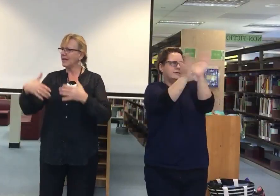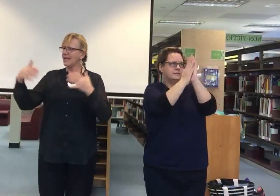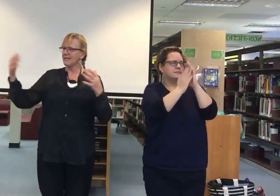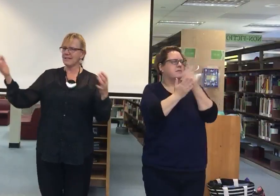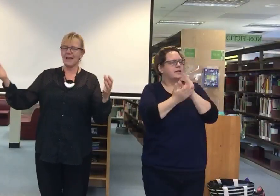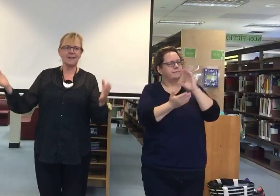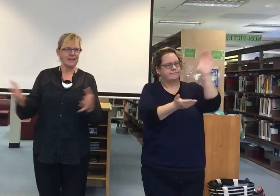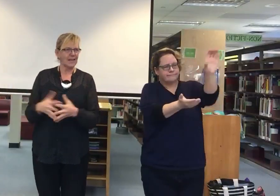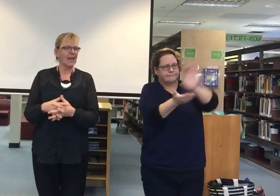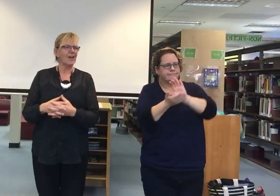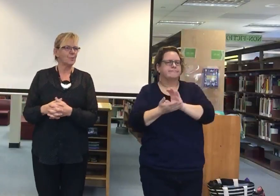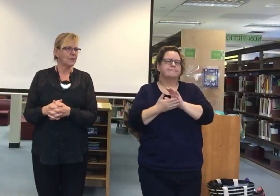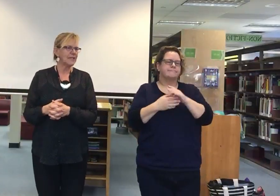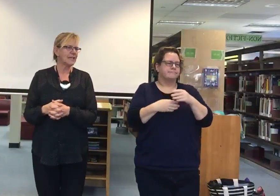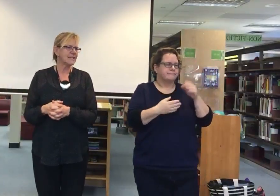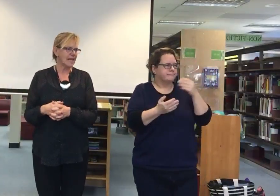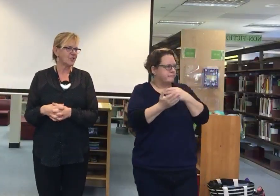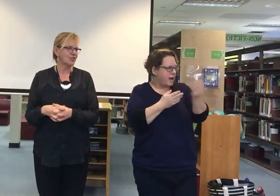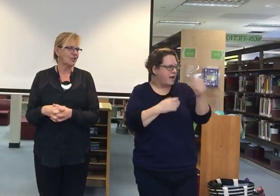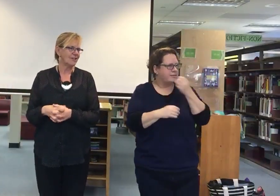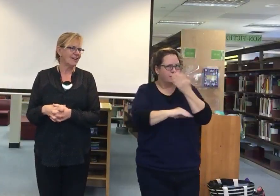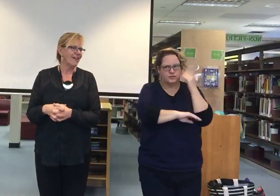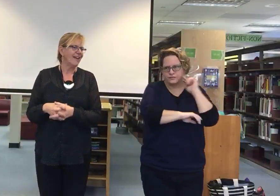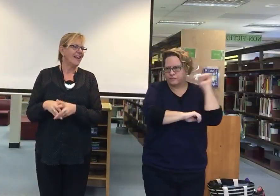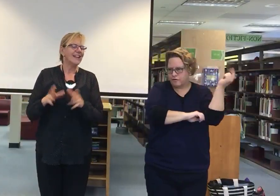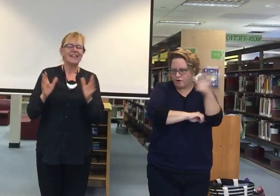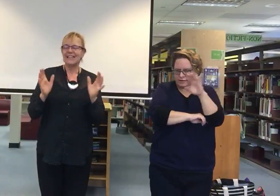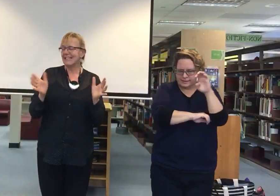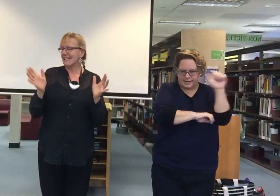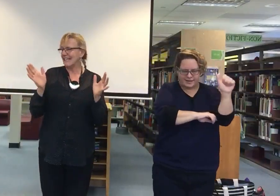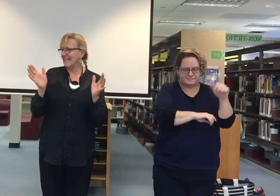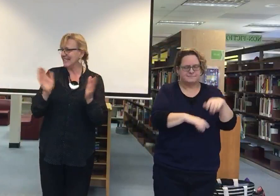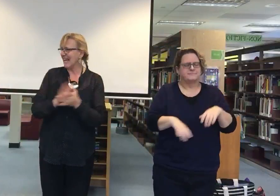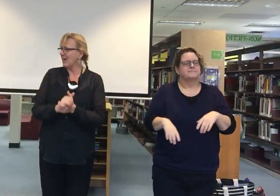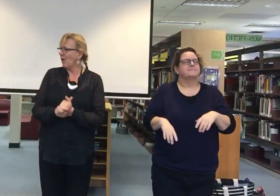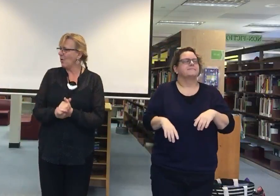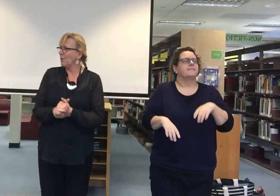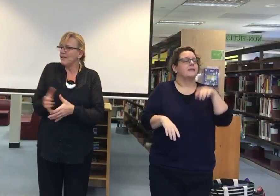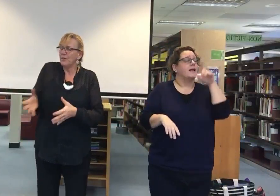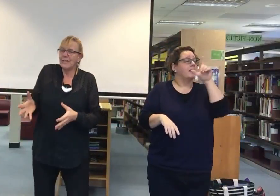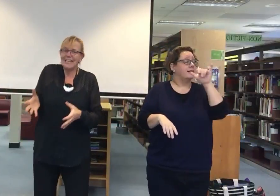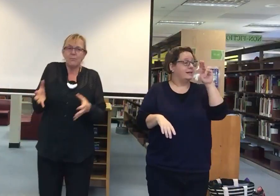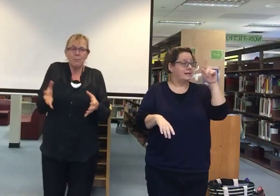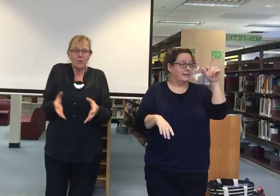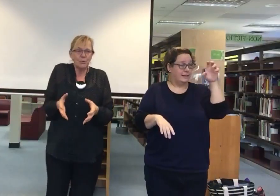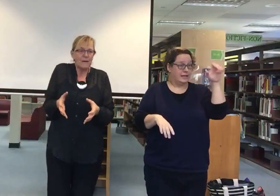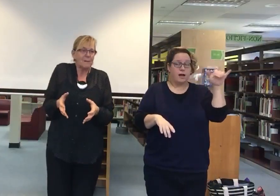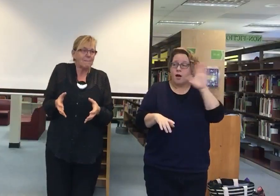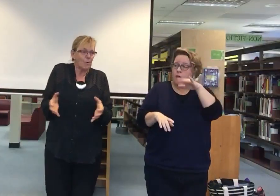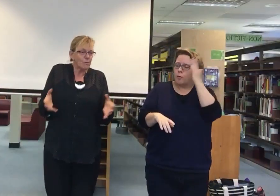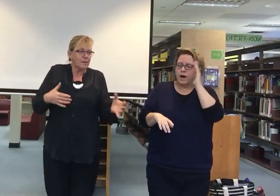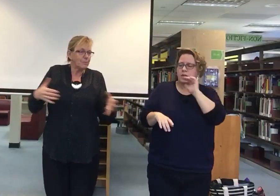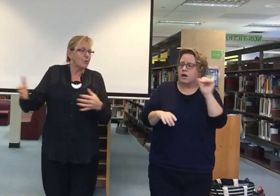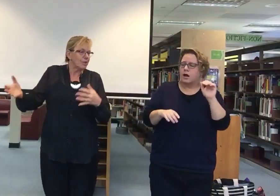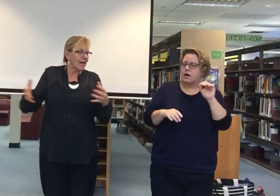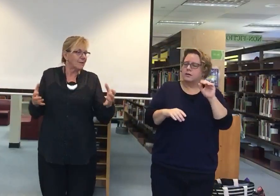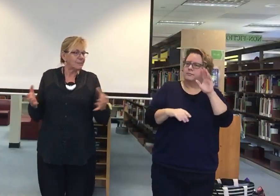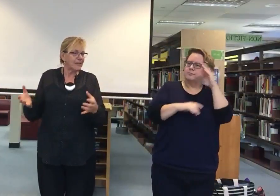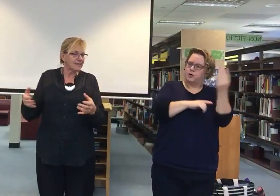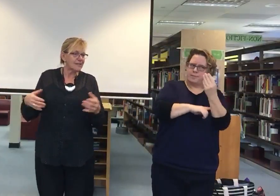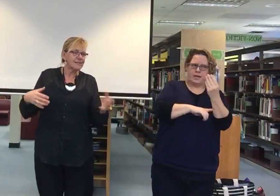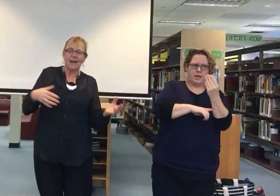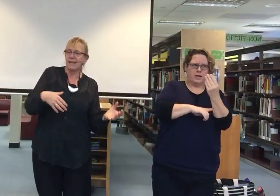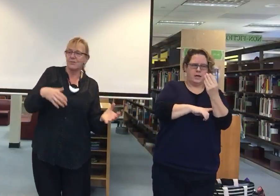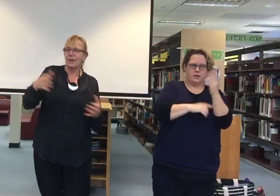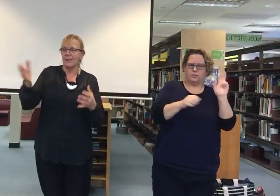a day and then they can have a really nice lunch. Lindley said, oh, well, if you did it in Burnaby, more people could